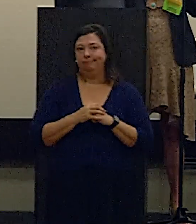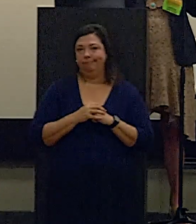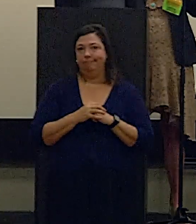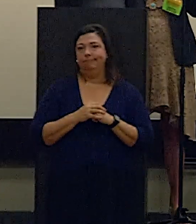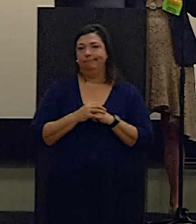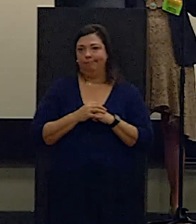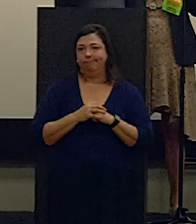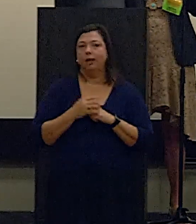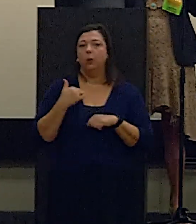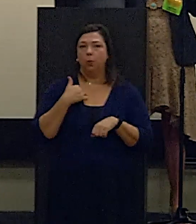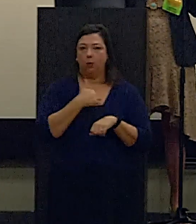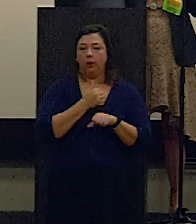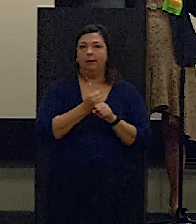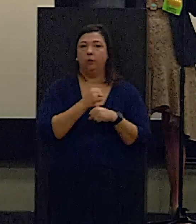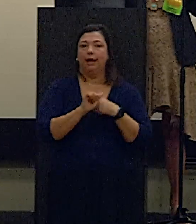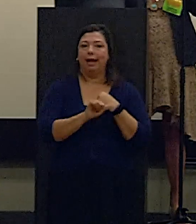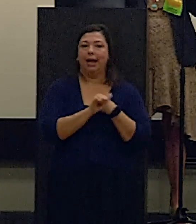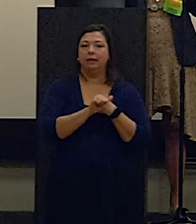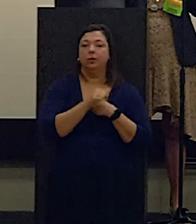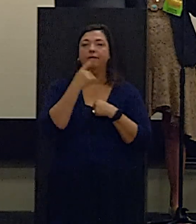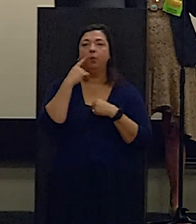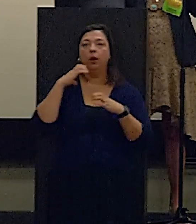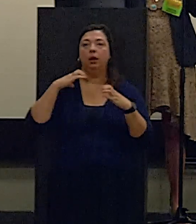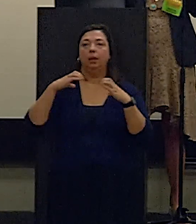We've created a hazard in communication.